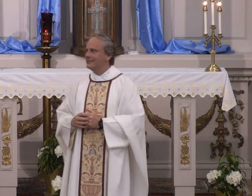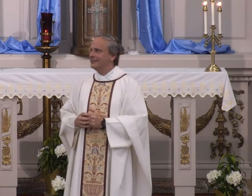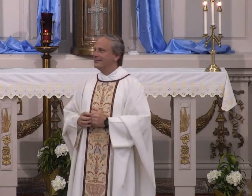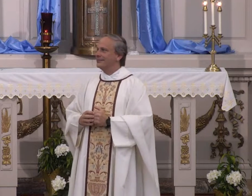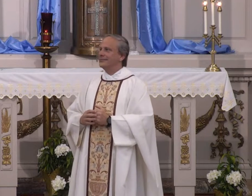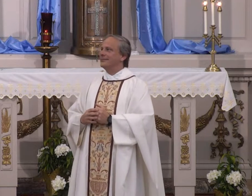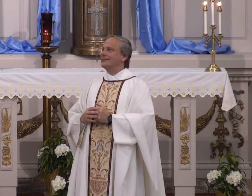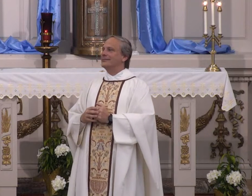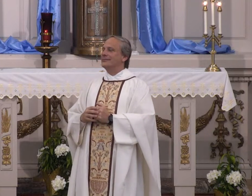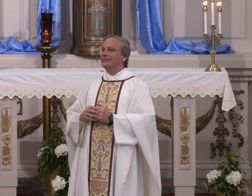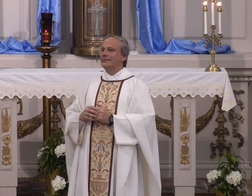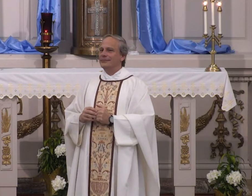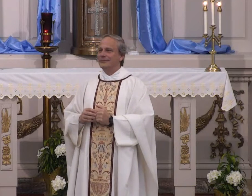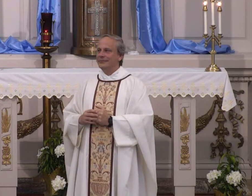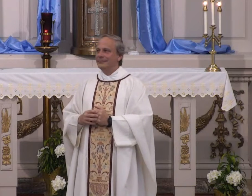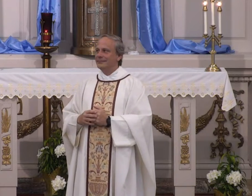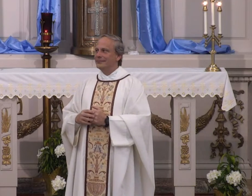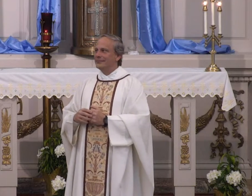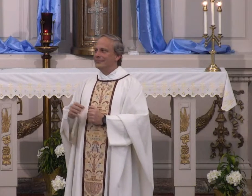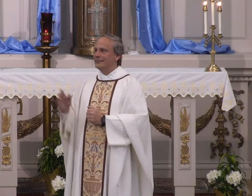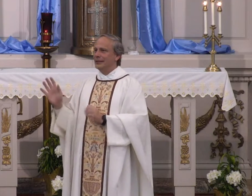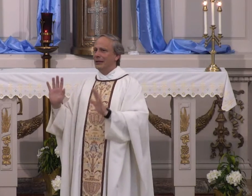them?